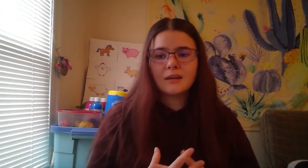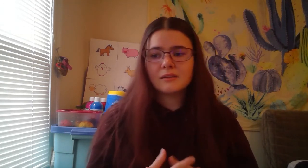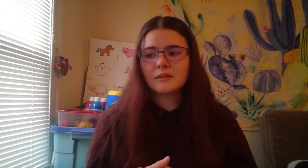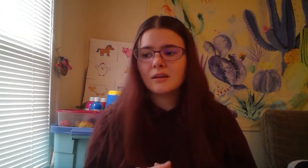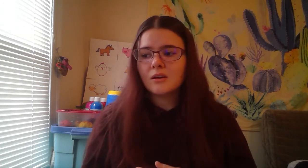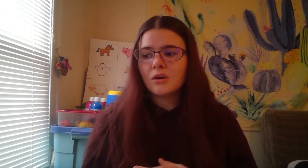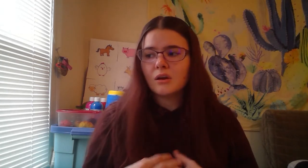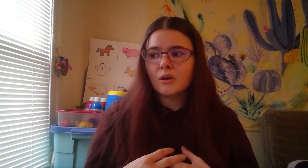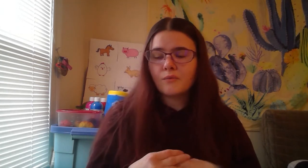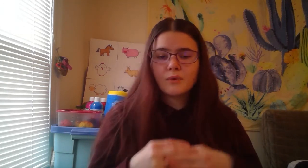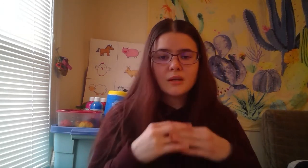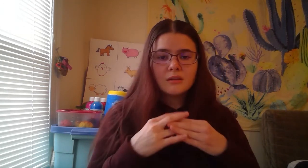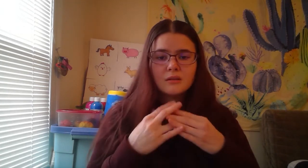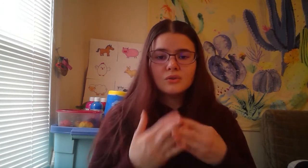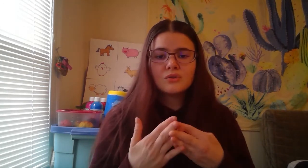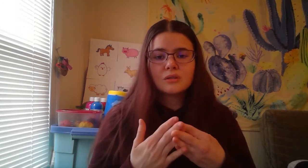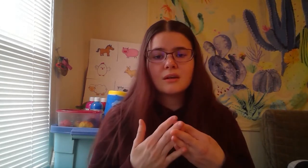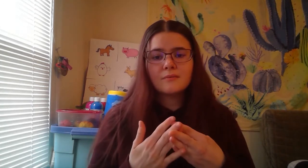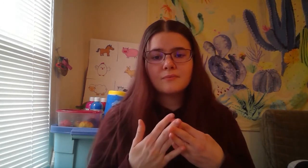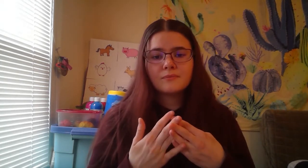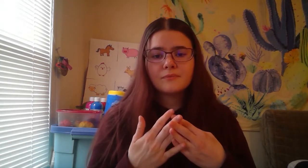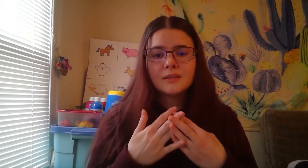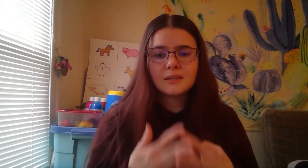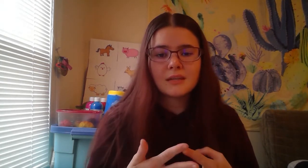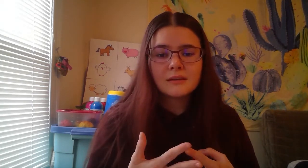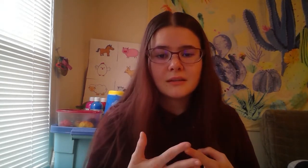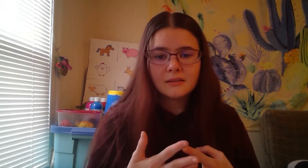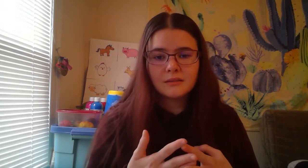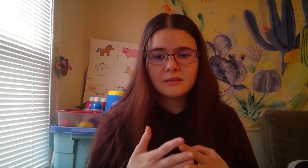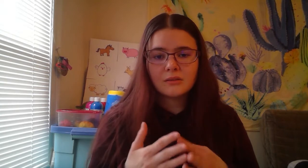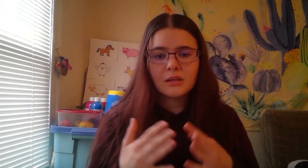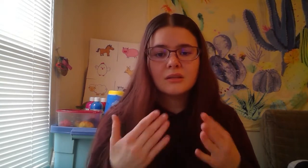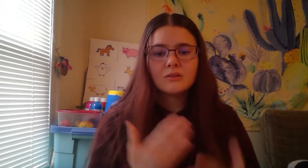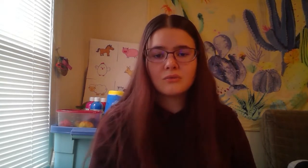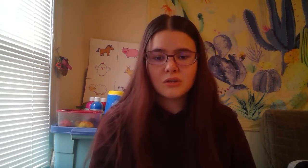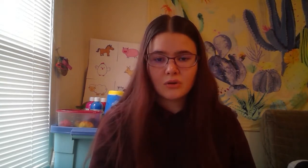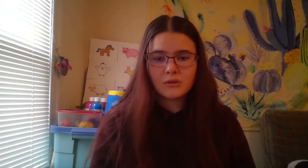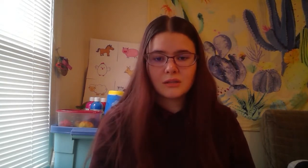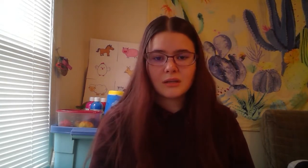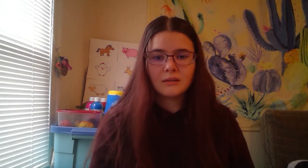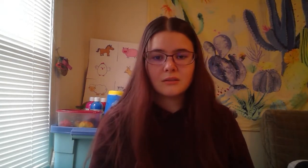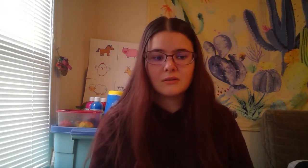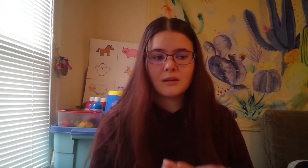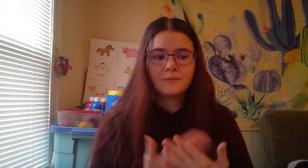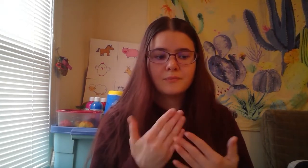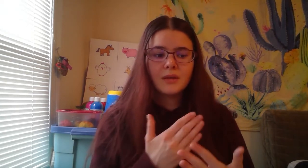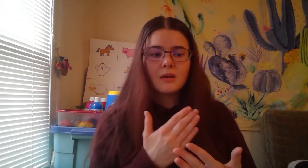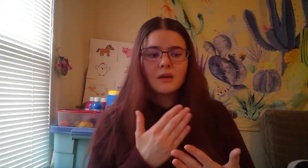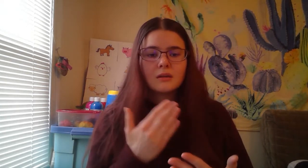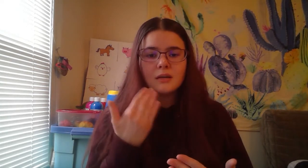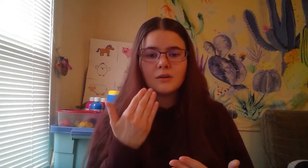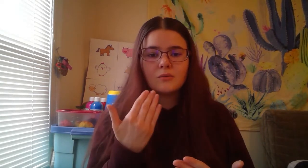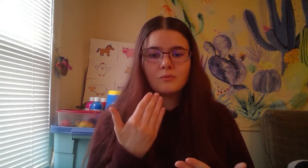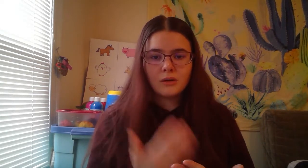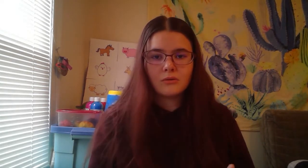And if we can teach them these signs, continue to show these signs to them, they